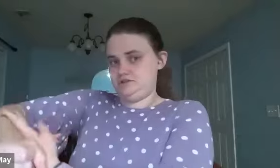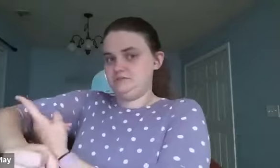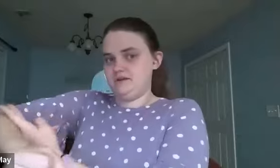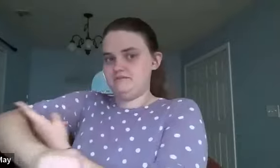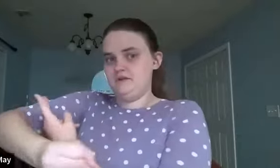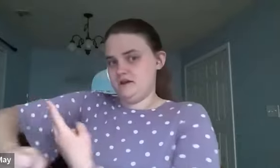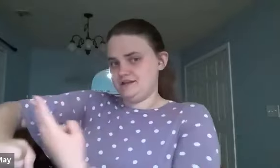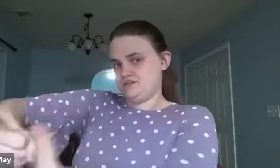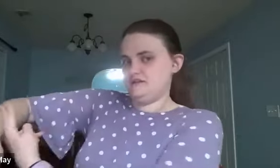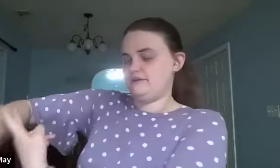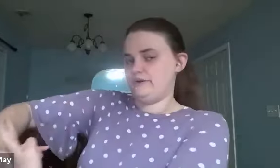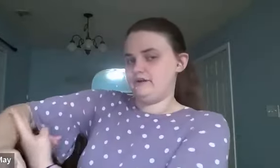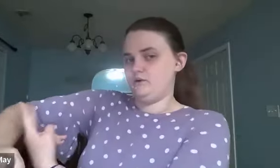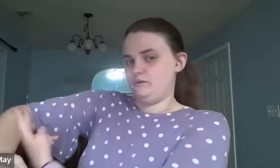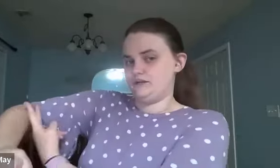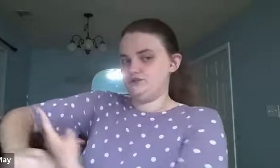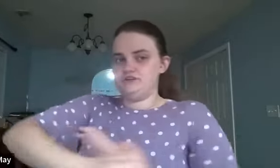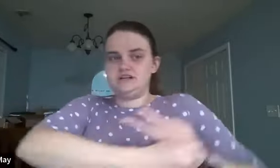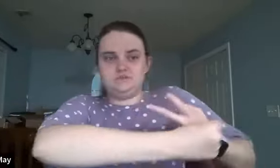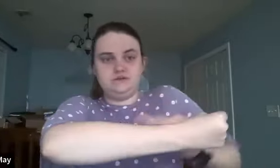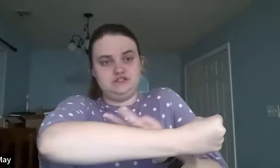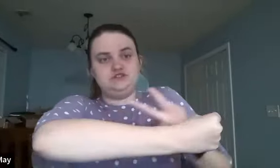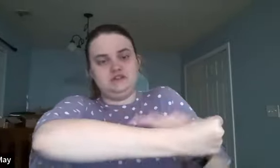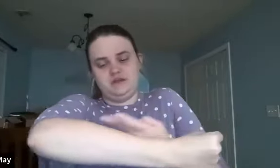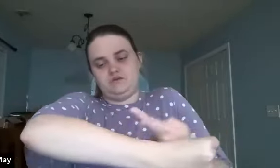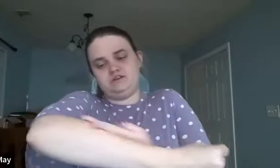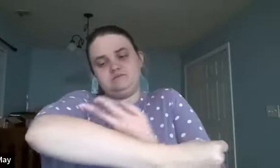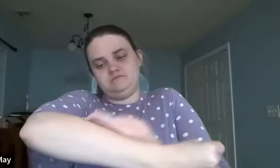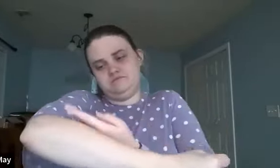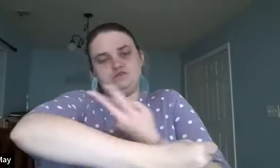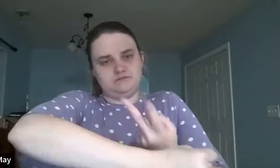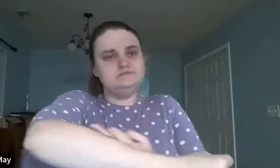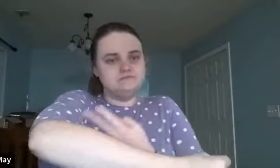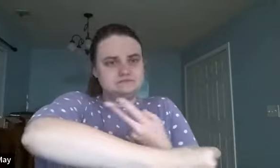Sheep, yeah. I turned it at a weird angle when I showed you guys, but it's usually at that cross motion.